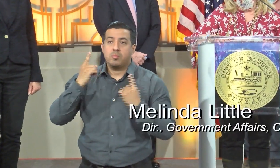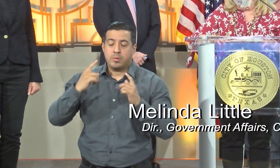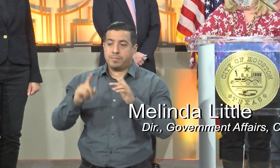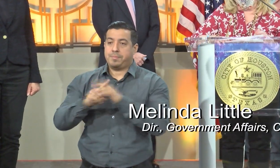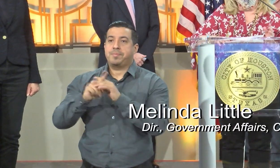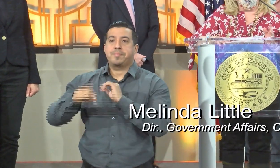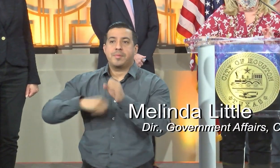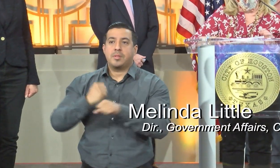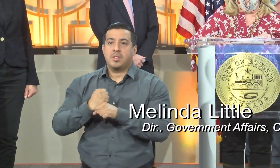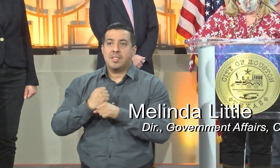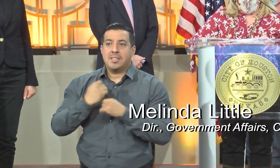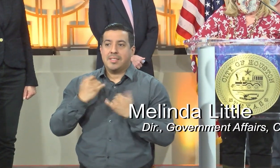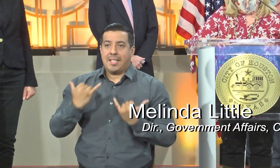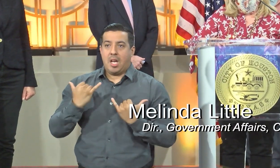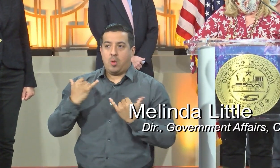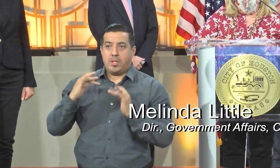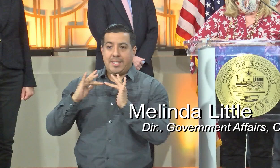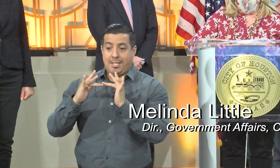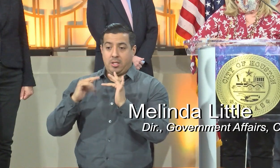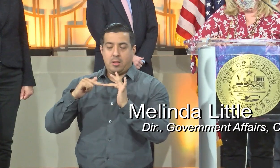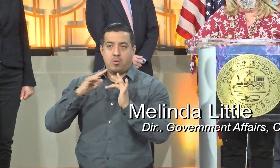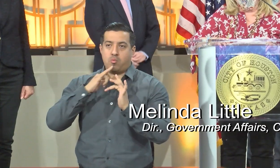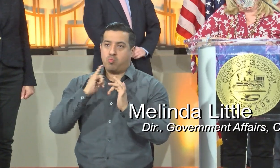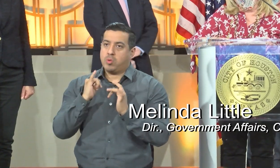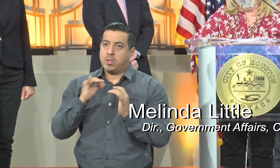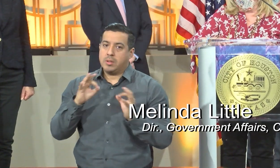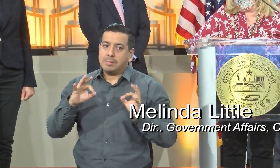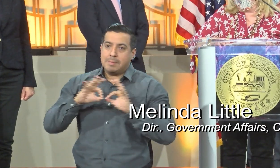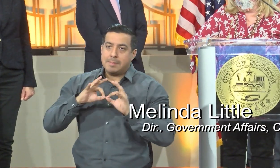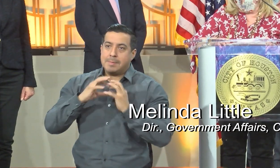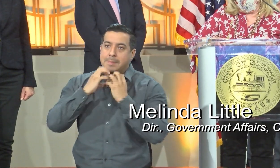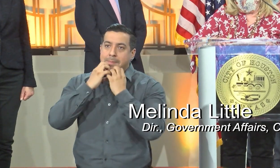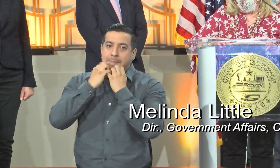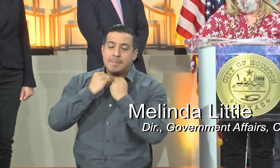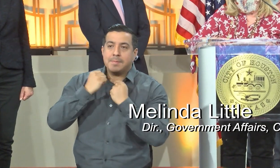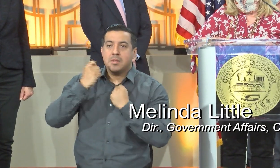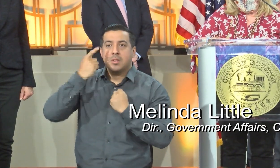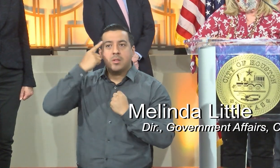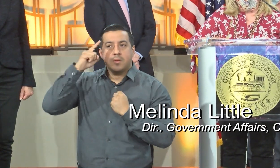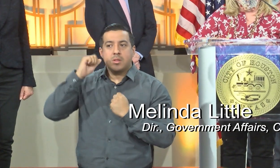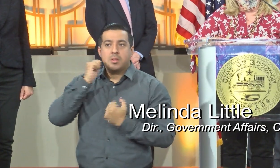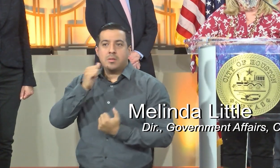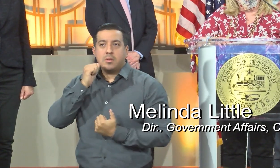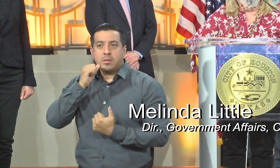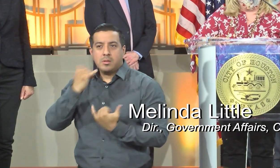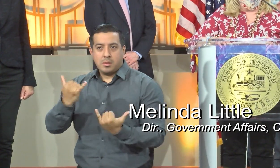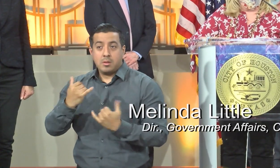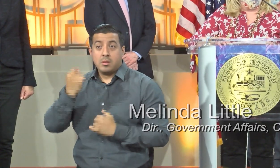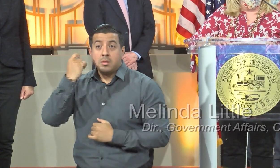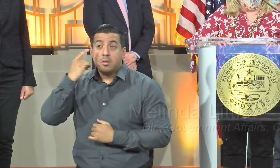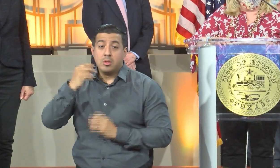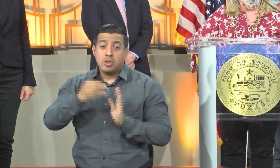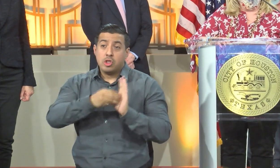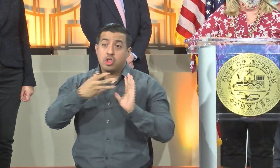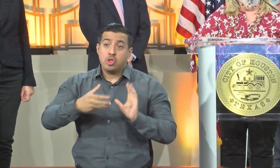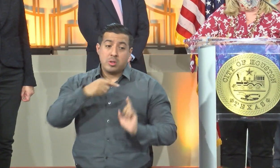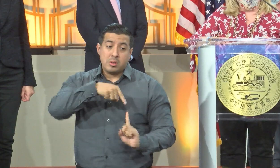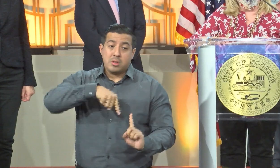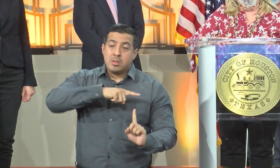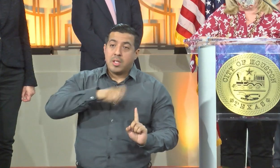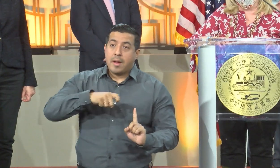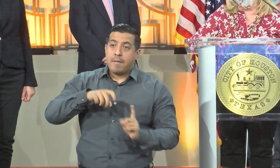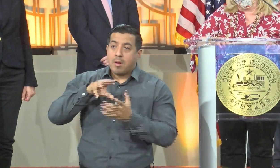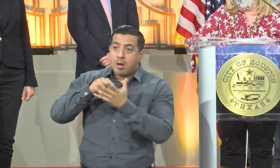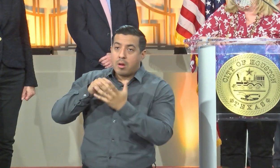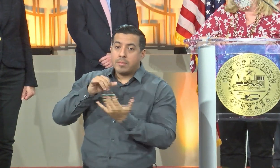and internet now more than ever has become such a vital part of our day-to-day lives. Not only are students having to learn from